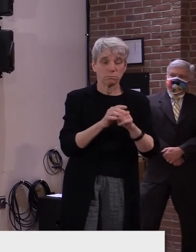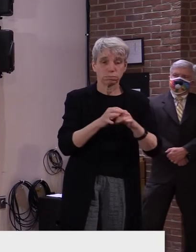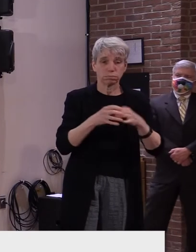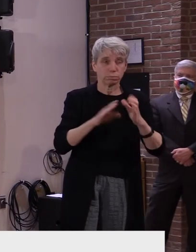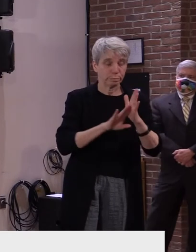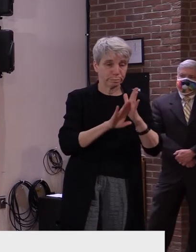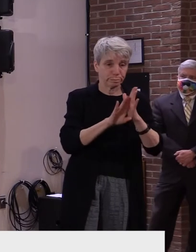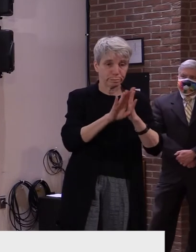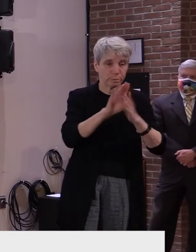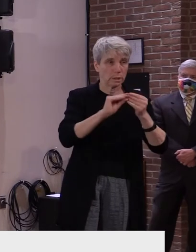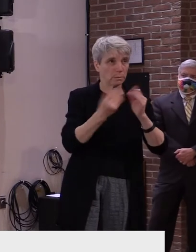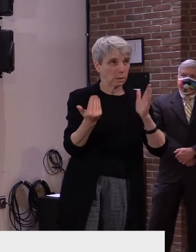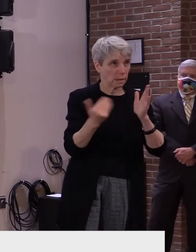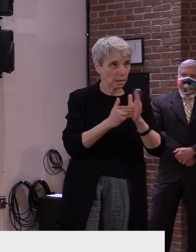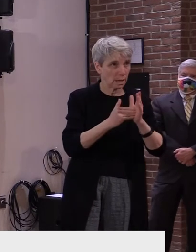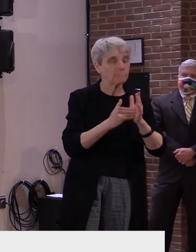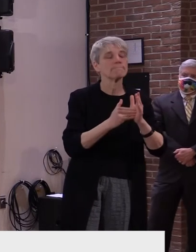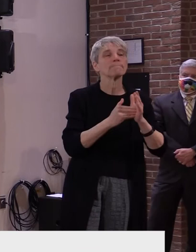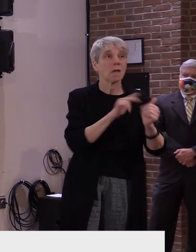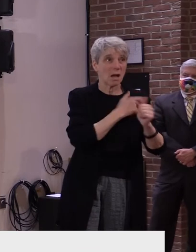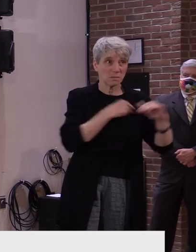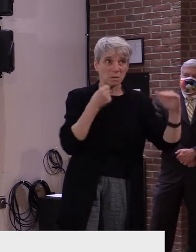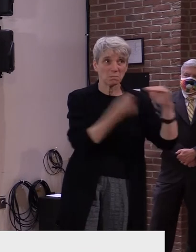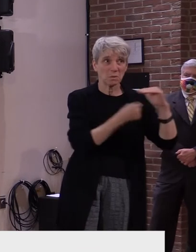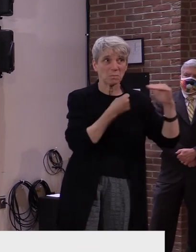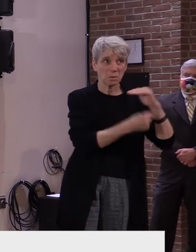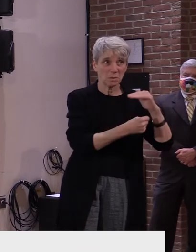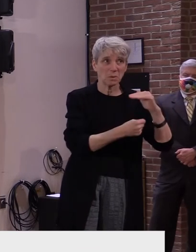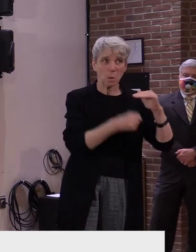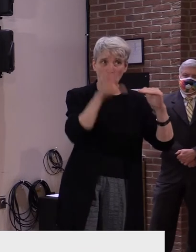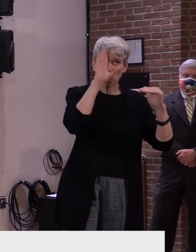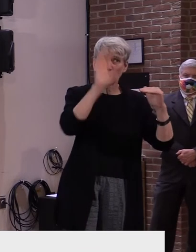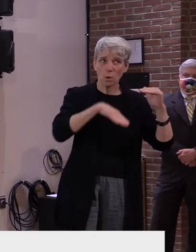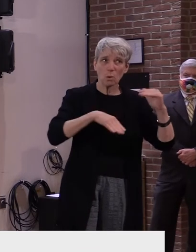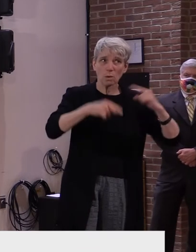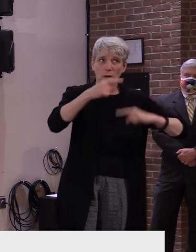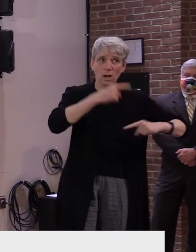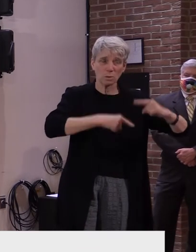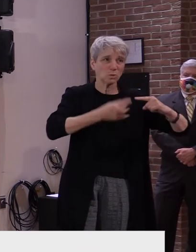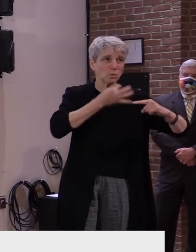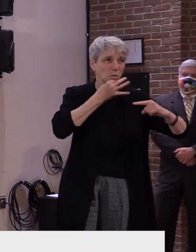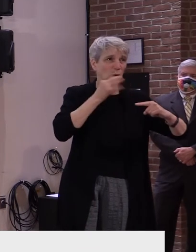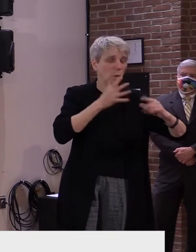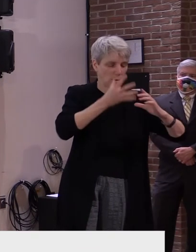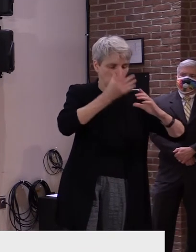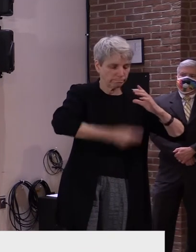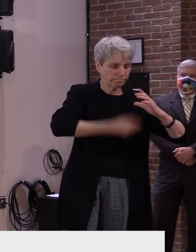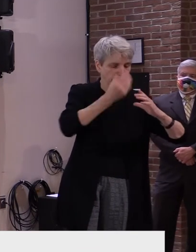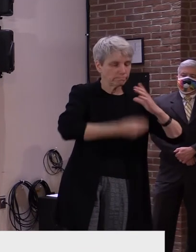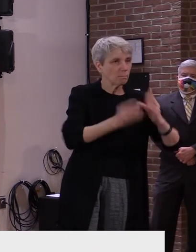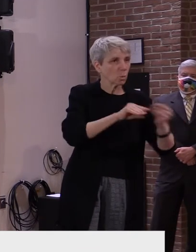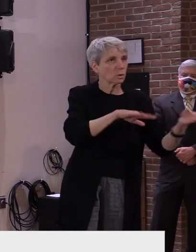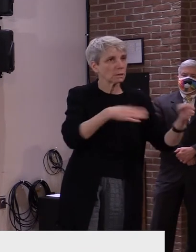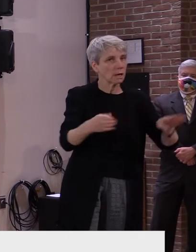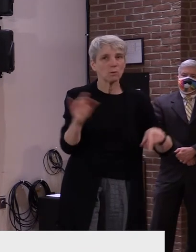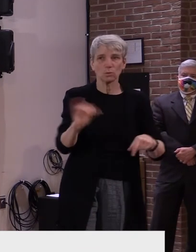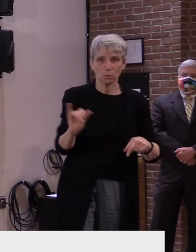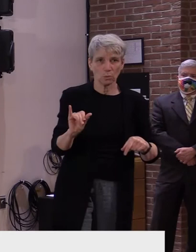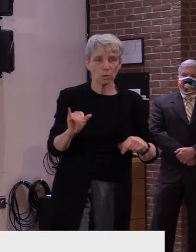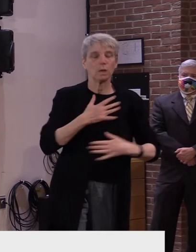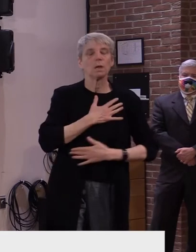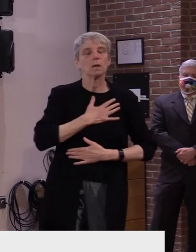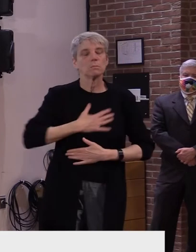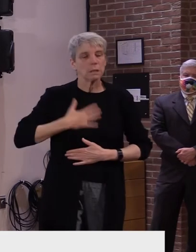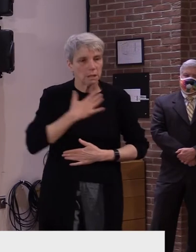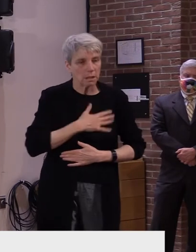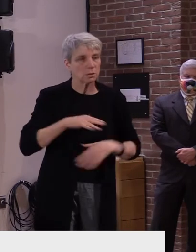and sadly will surely lead to more deaths please do your part i know